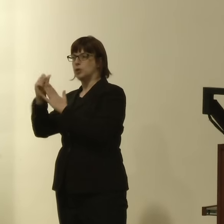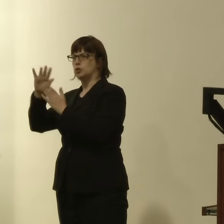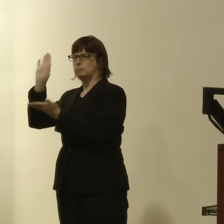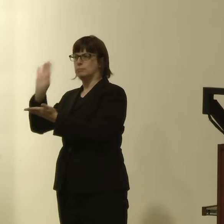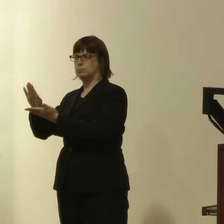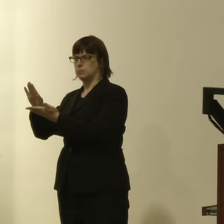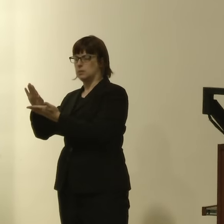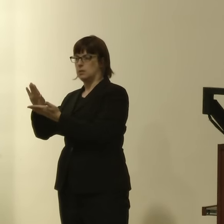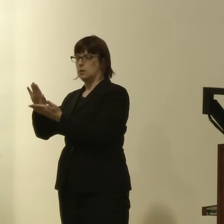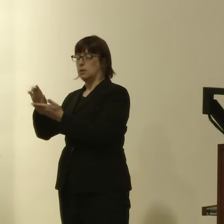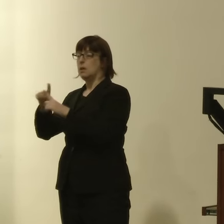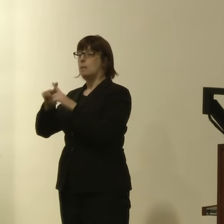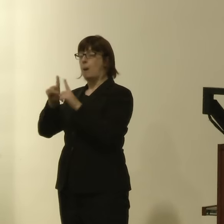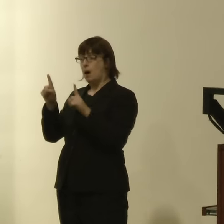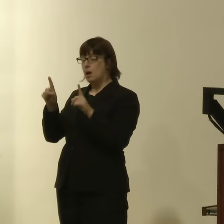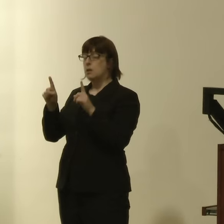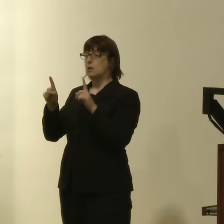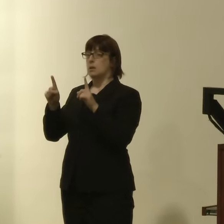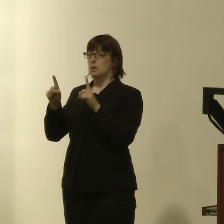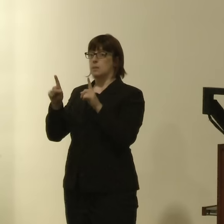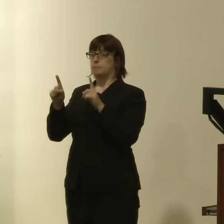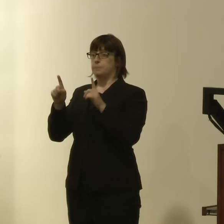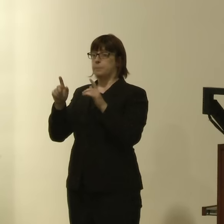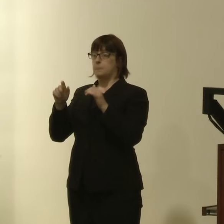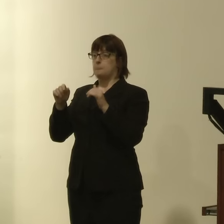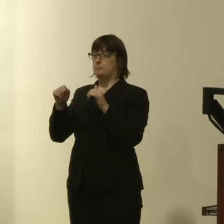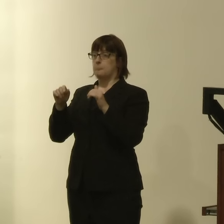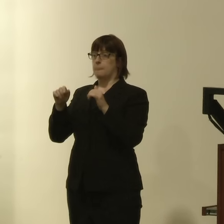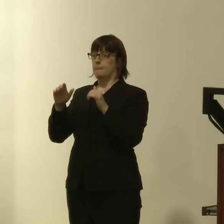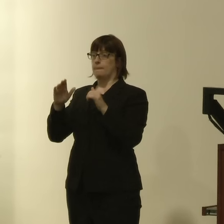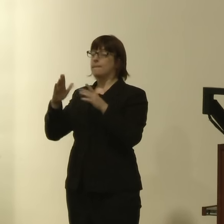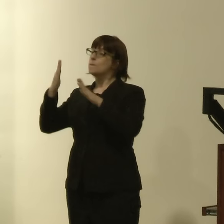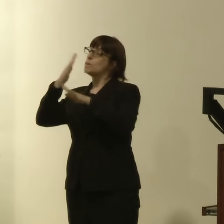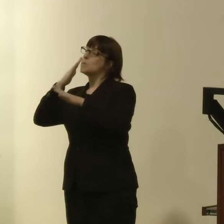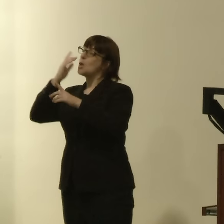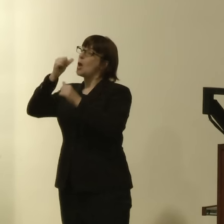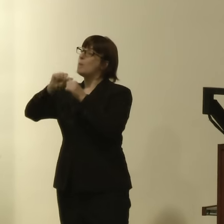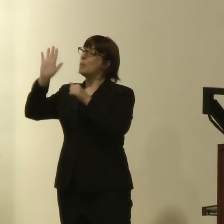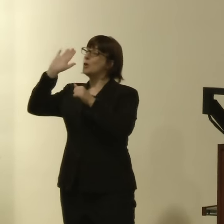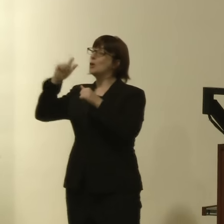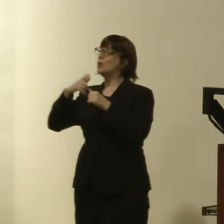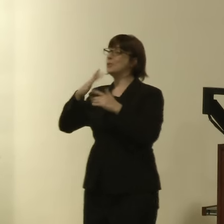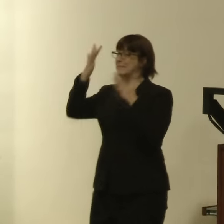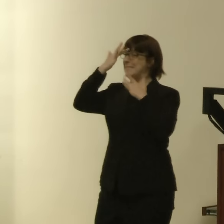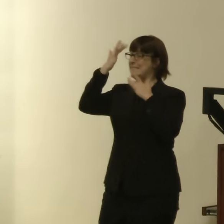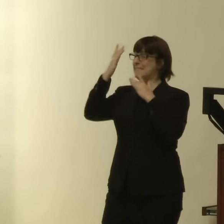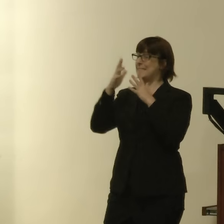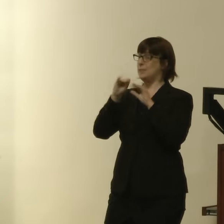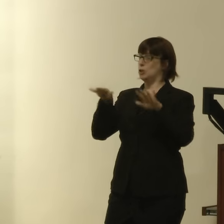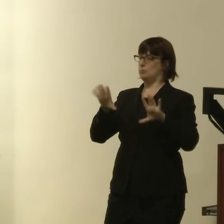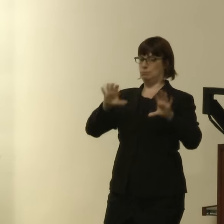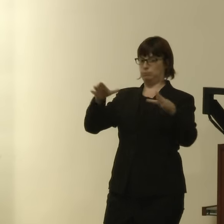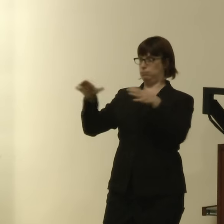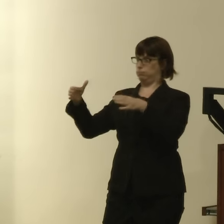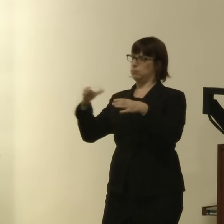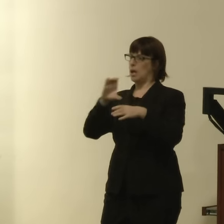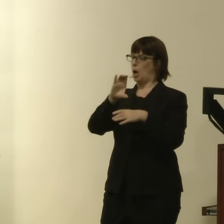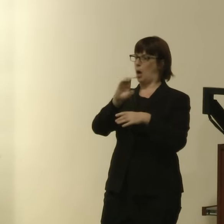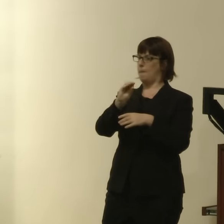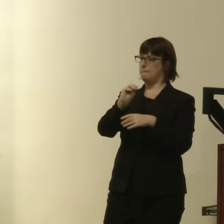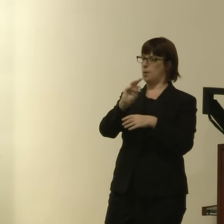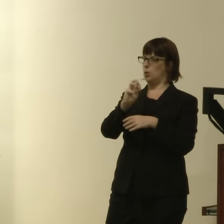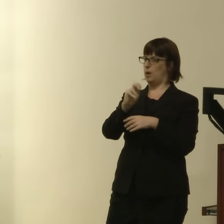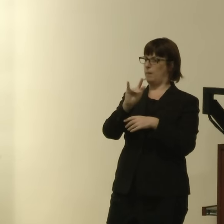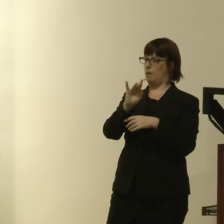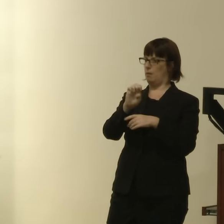you do just the old school, you know, communicable, non-communicable, they're crossing, right? So, and you